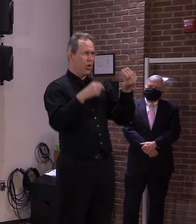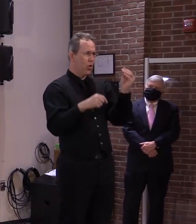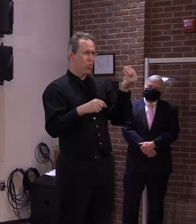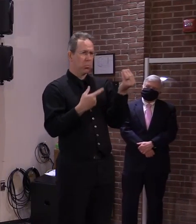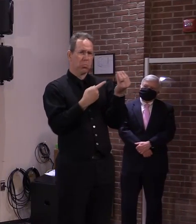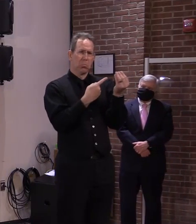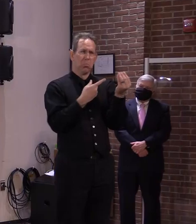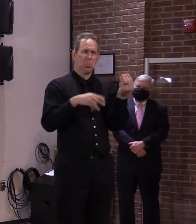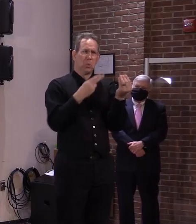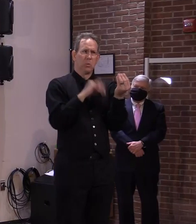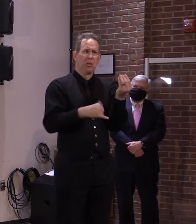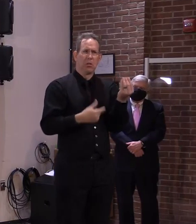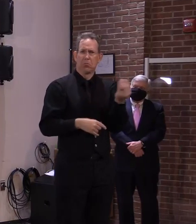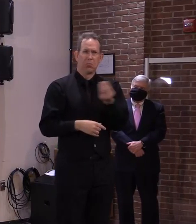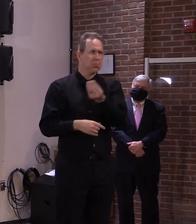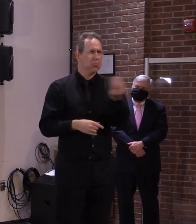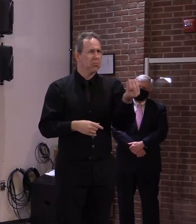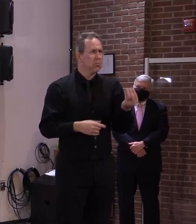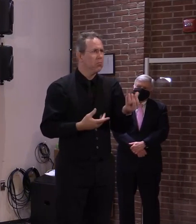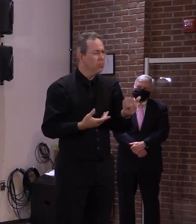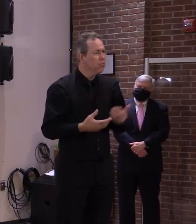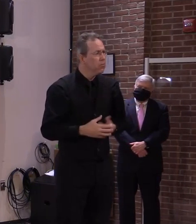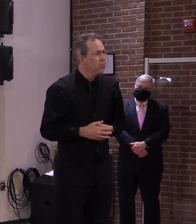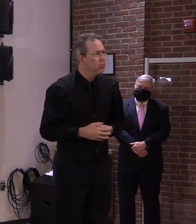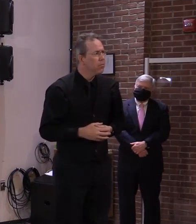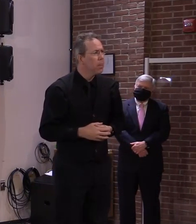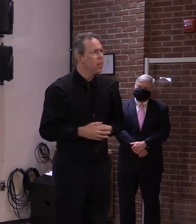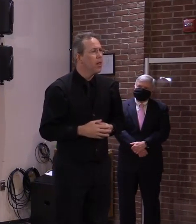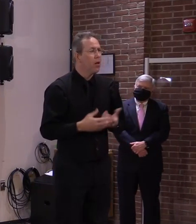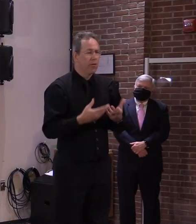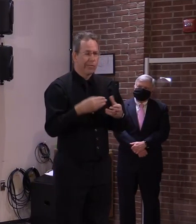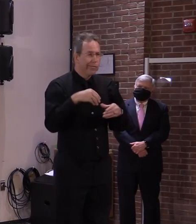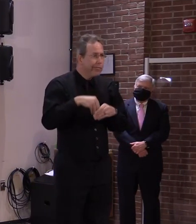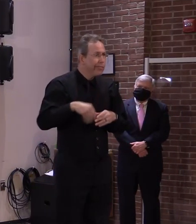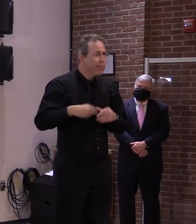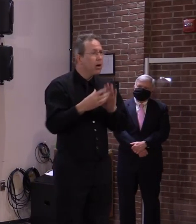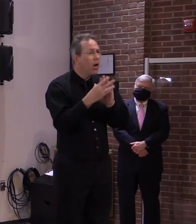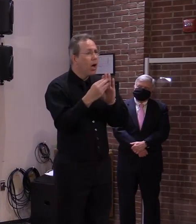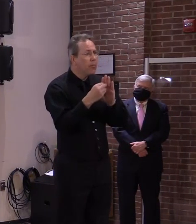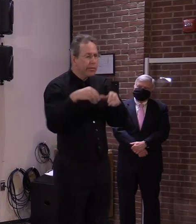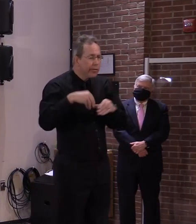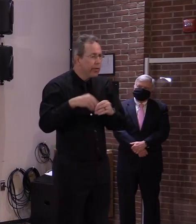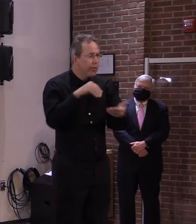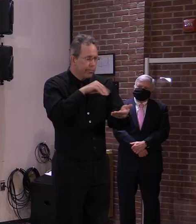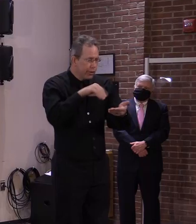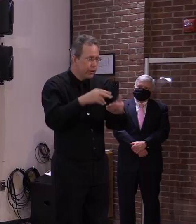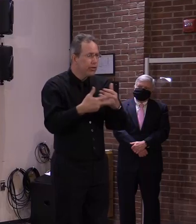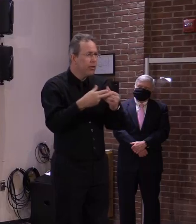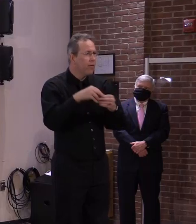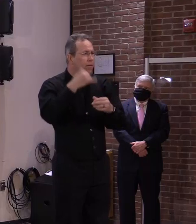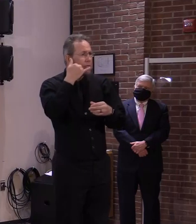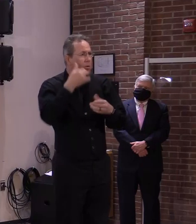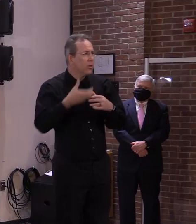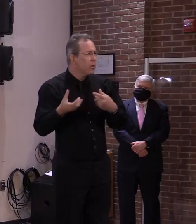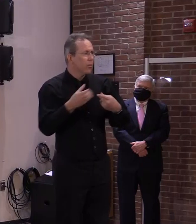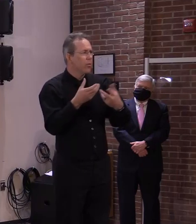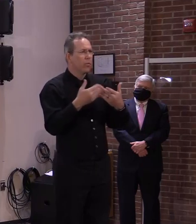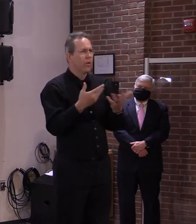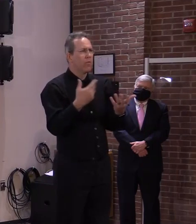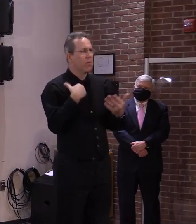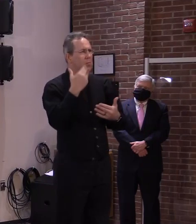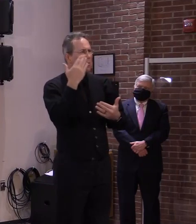and so that they have some record of being vaccinated. So I would anticipate, I mean, we'll still